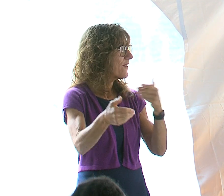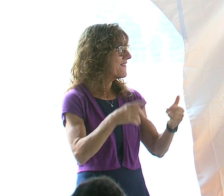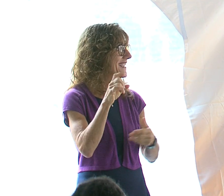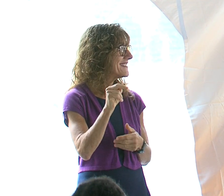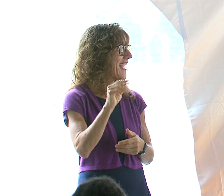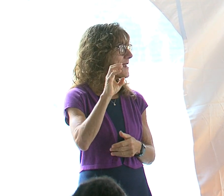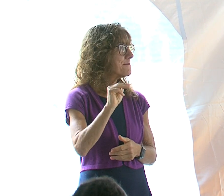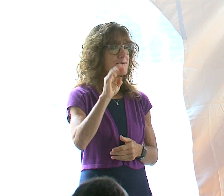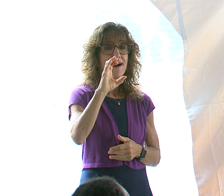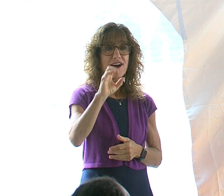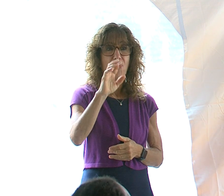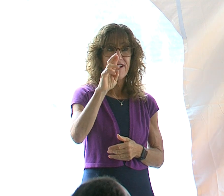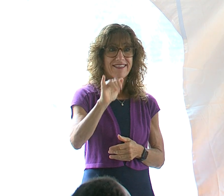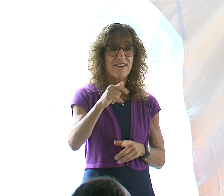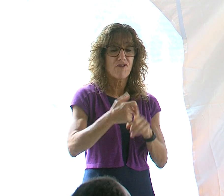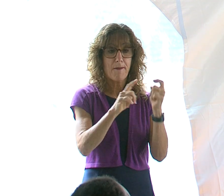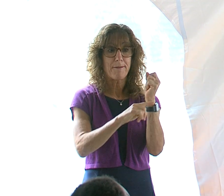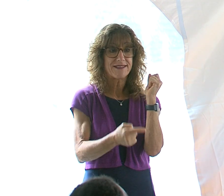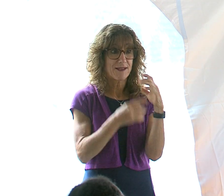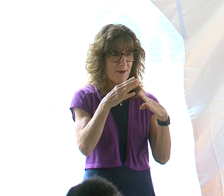Dan McCarthy from Episcopal to say a few words.